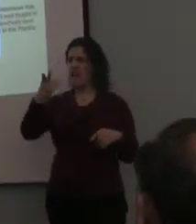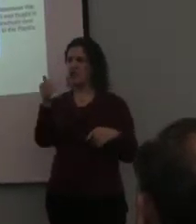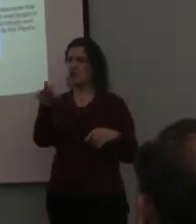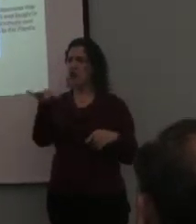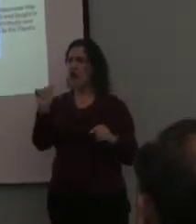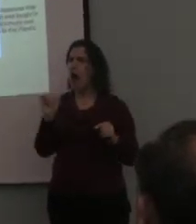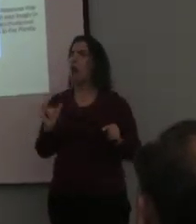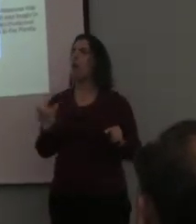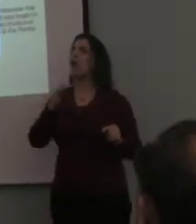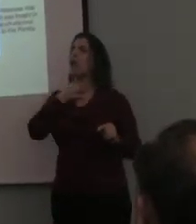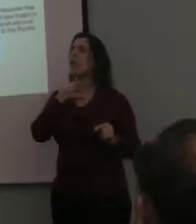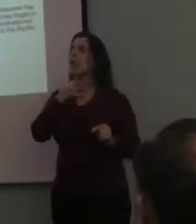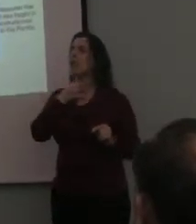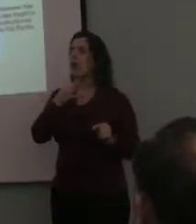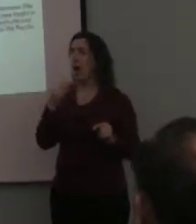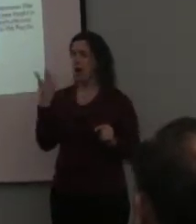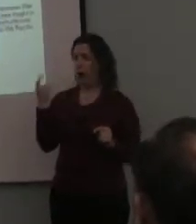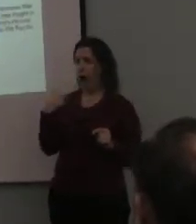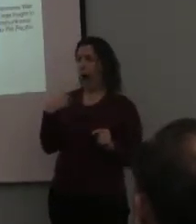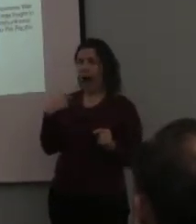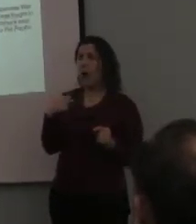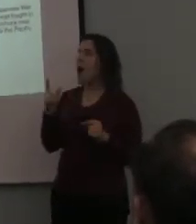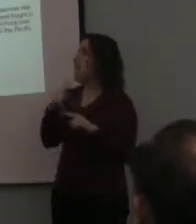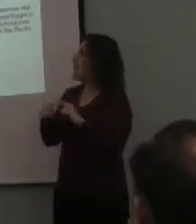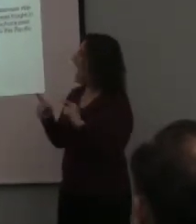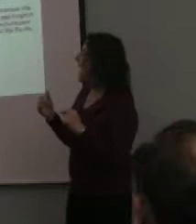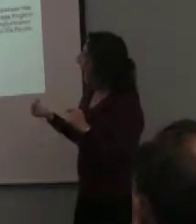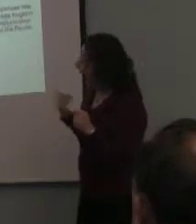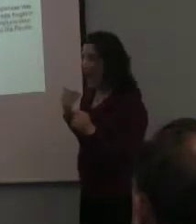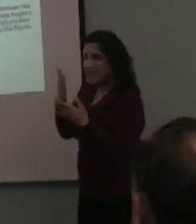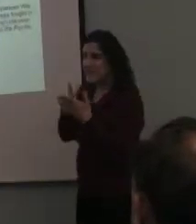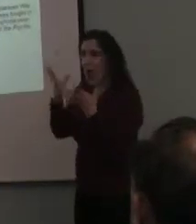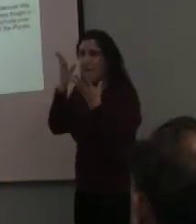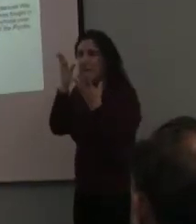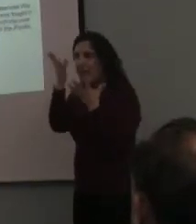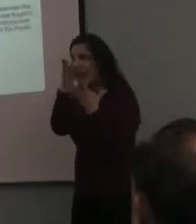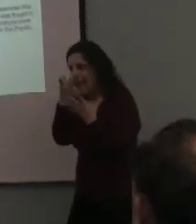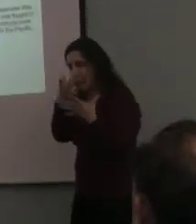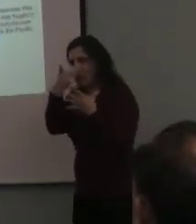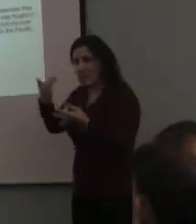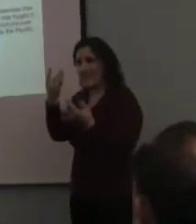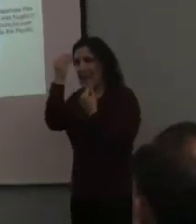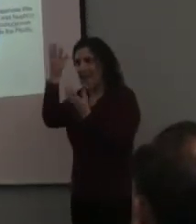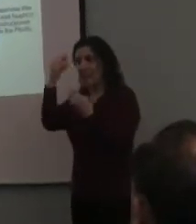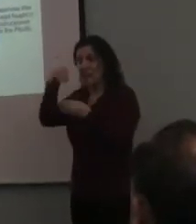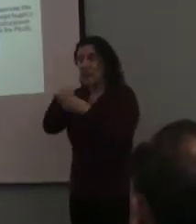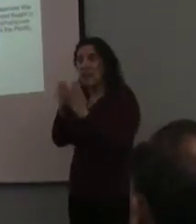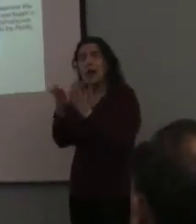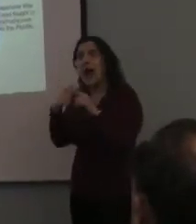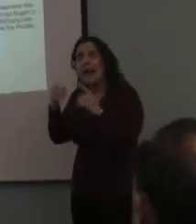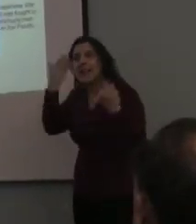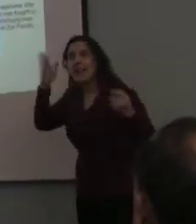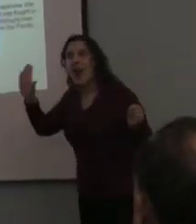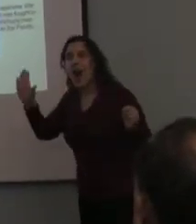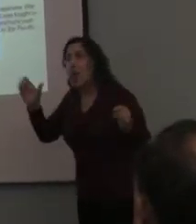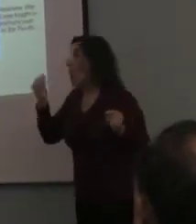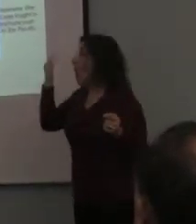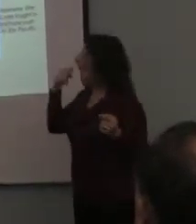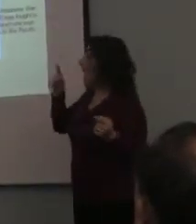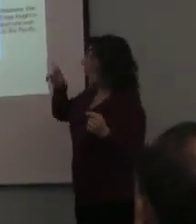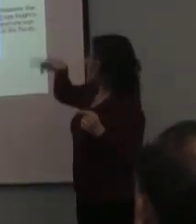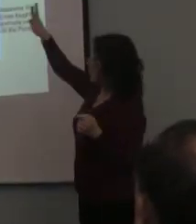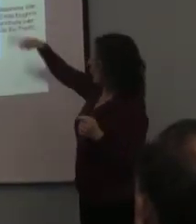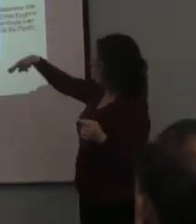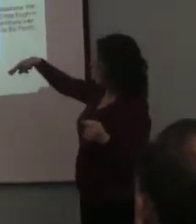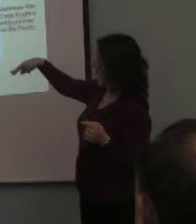but there is interesting information in this book that I did not know about, because I read